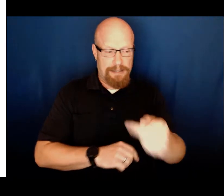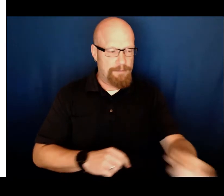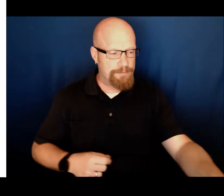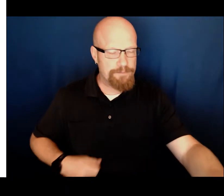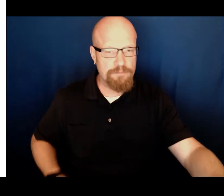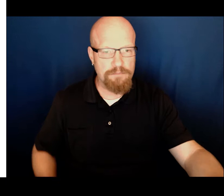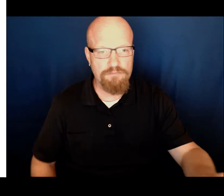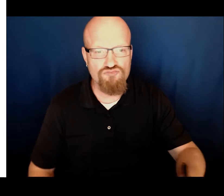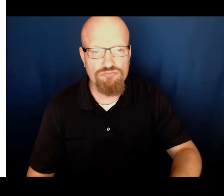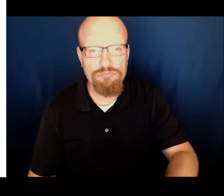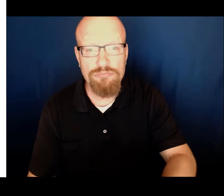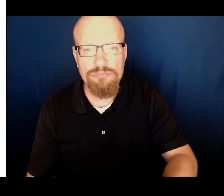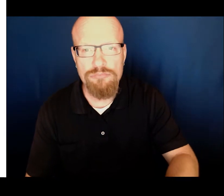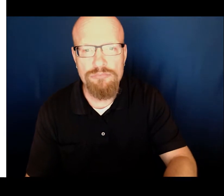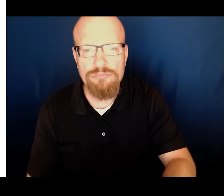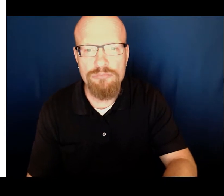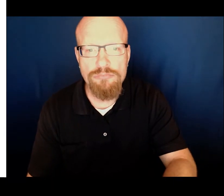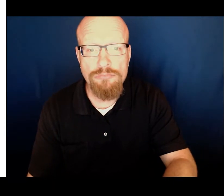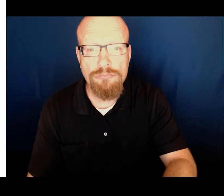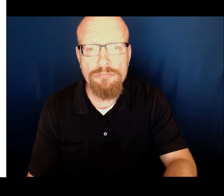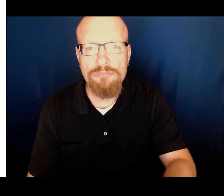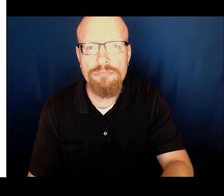The other number here you see